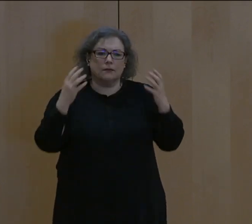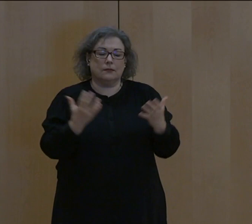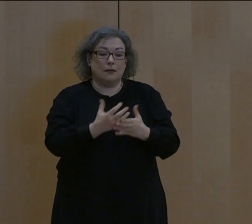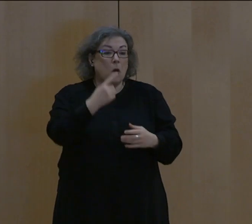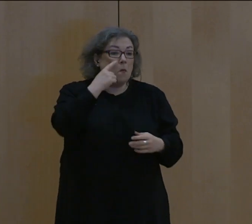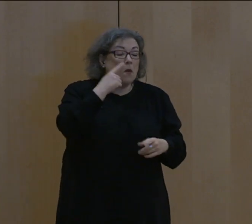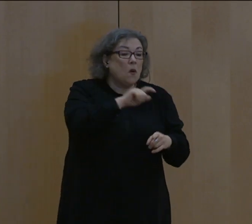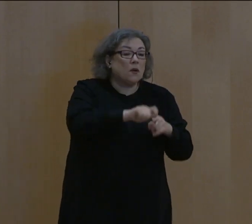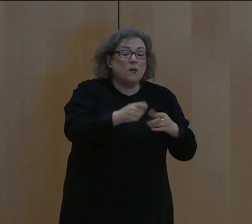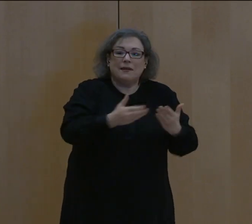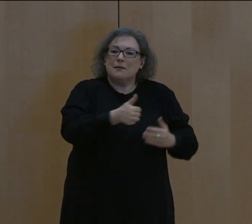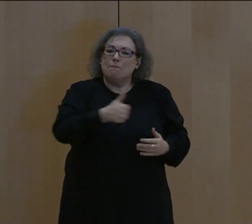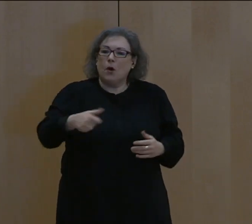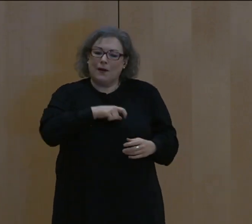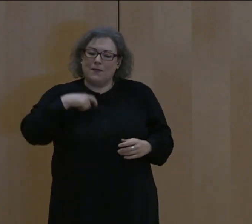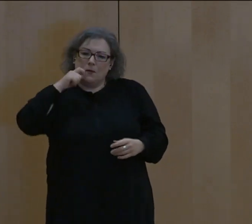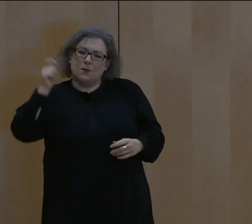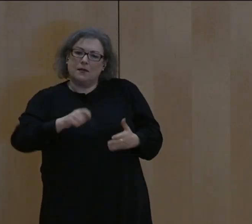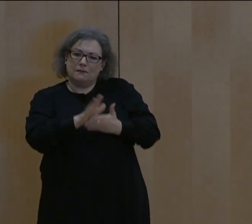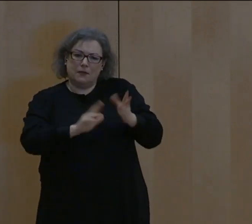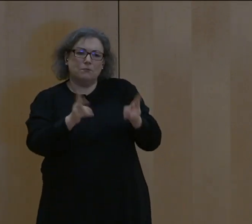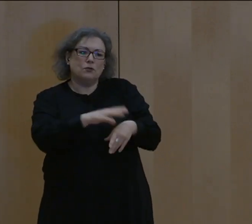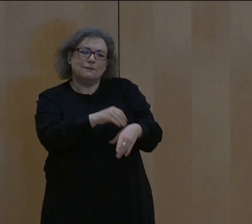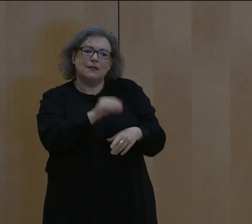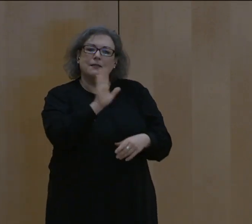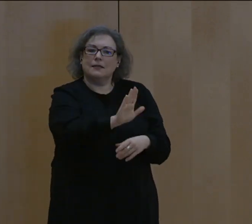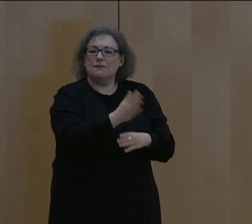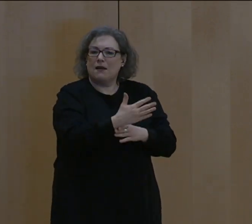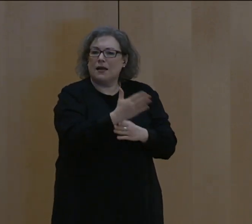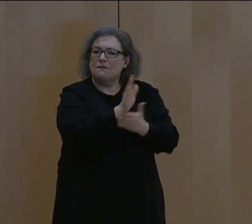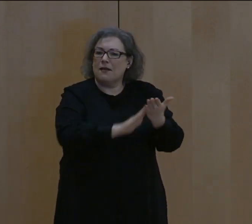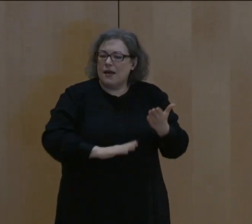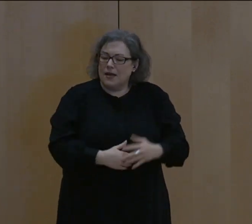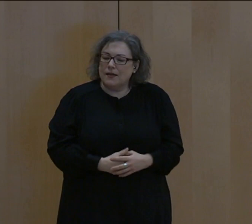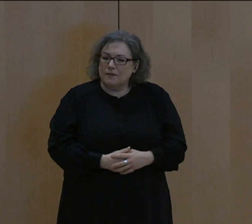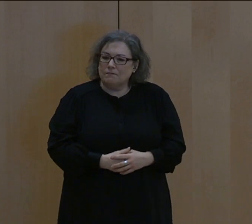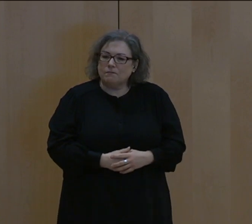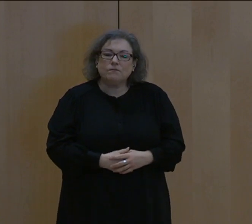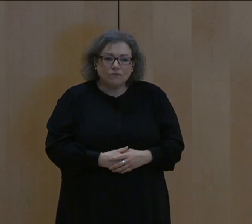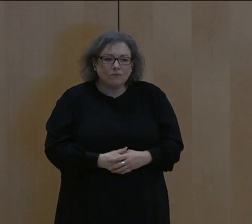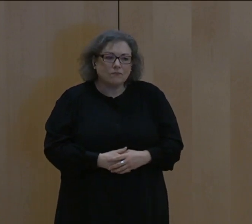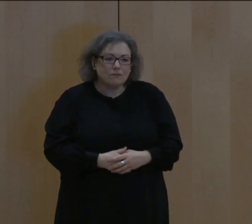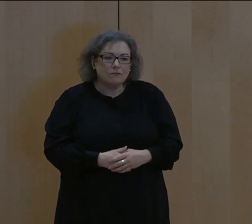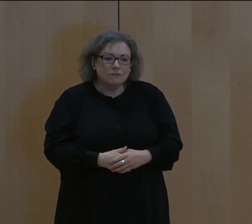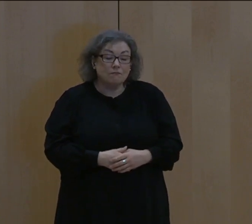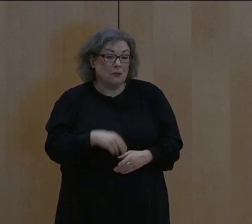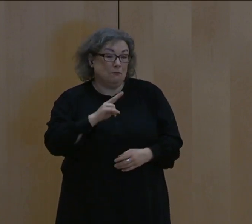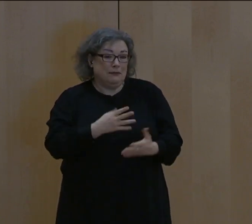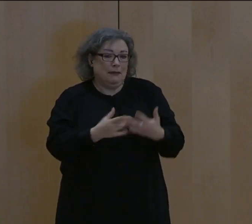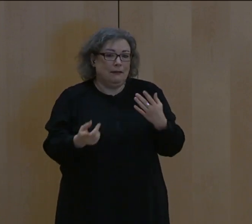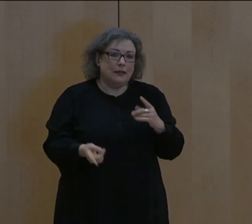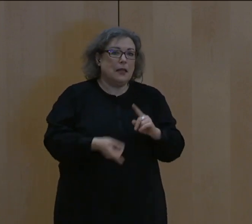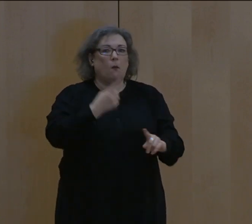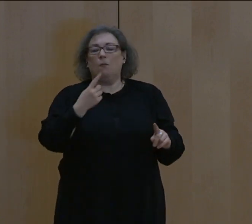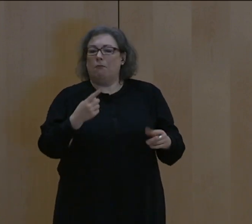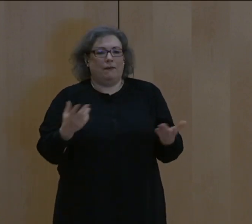also colors of Sweden. And obviously this is not just a mere coincidence, this is destiny because we stand together